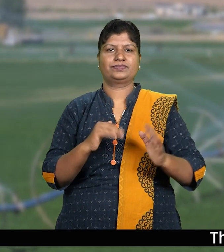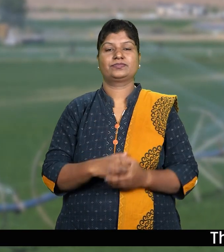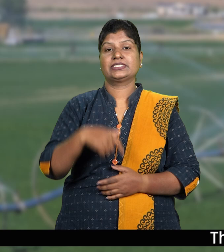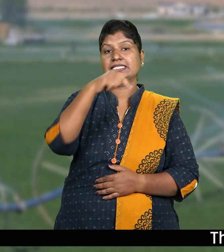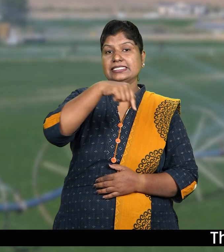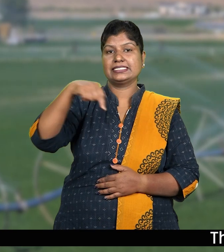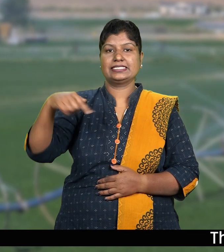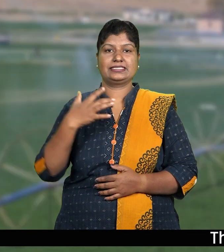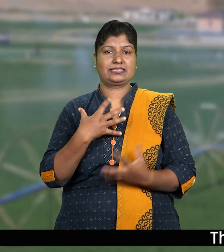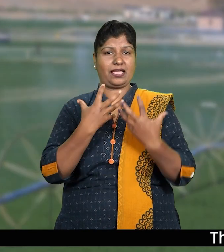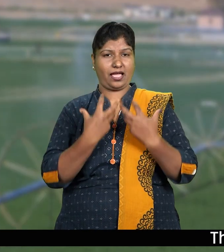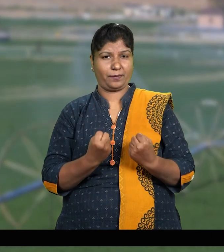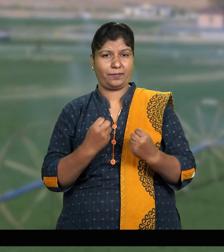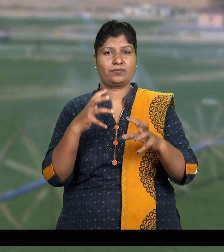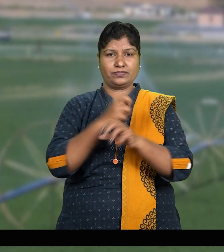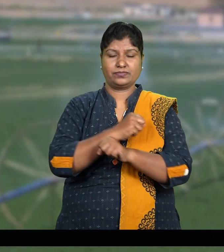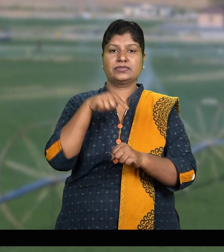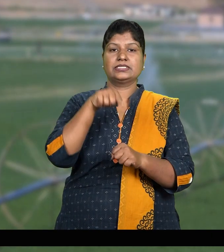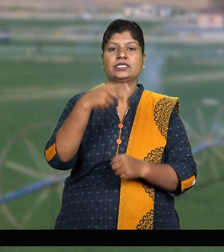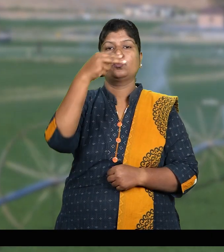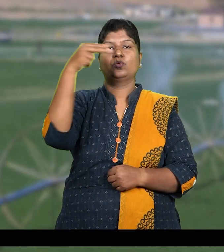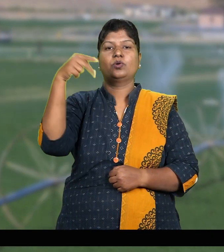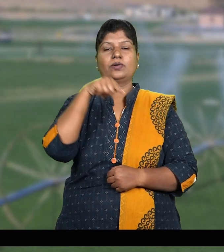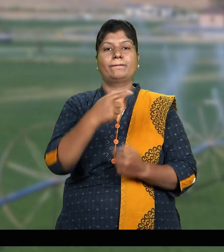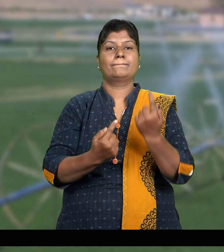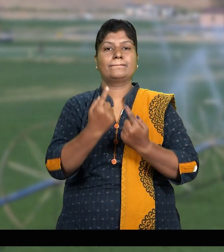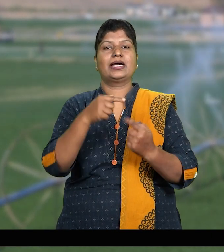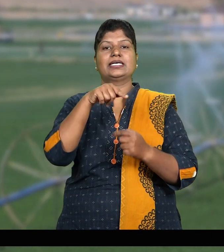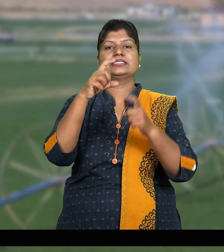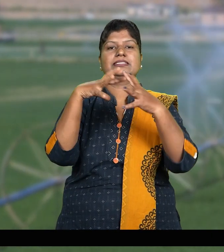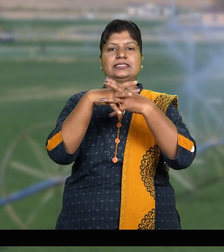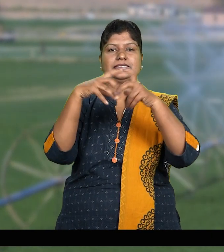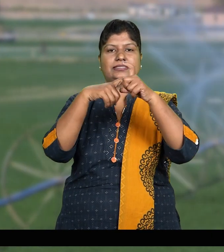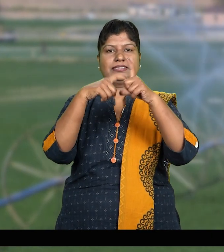These undesirable plants are called weeds.